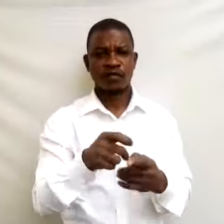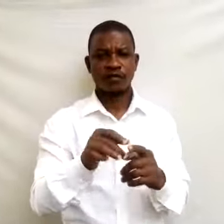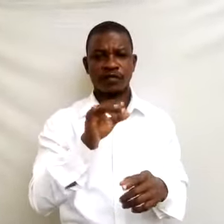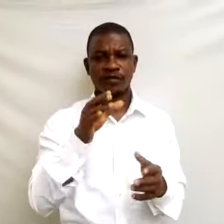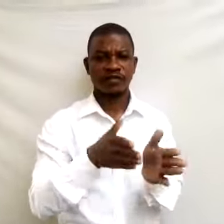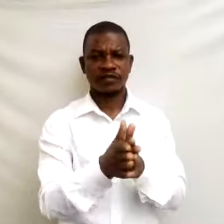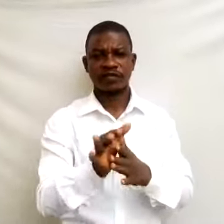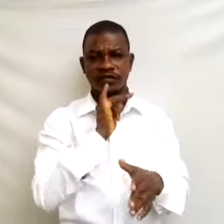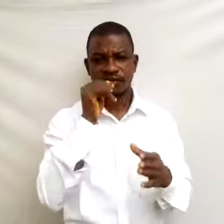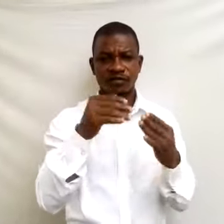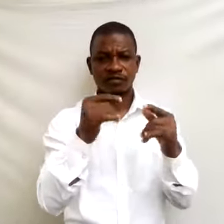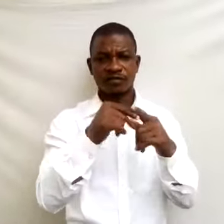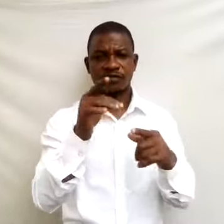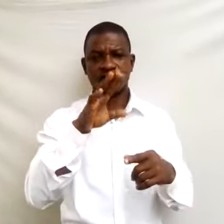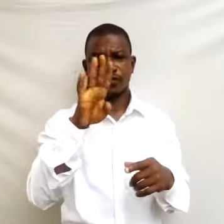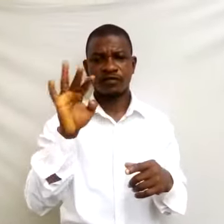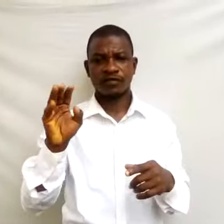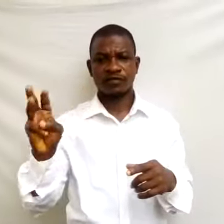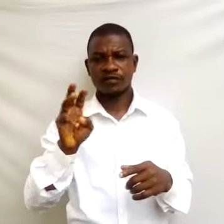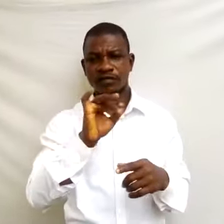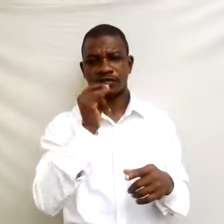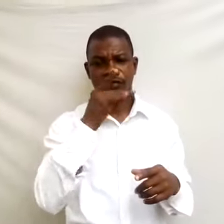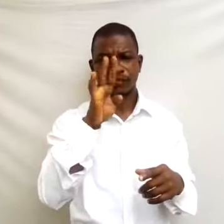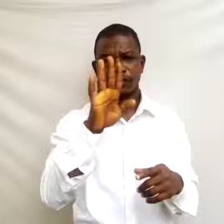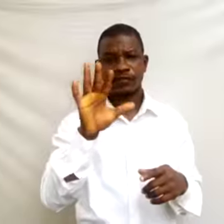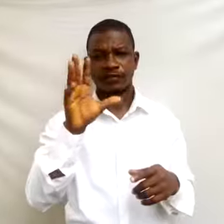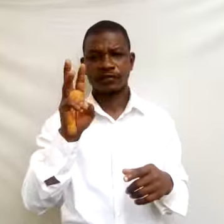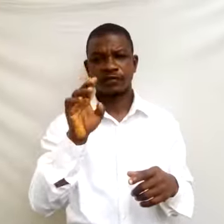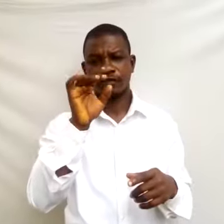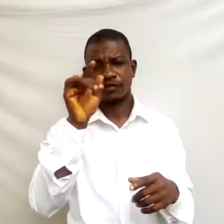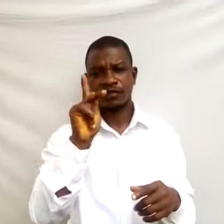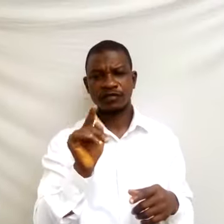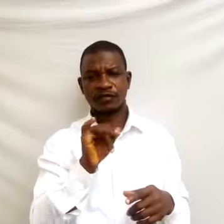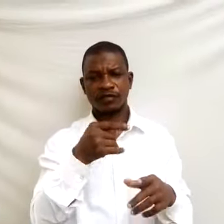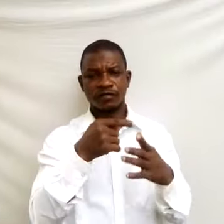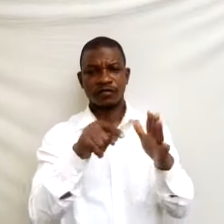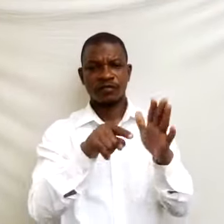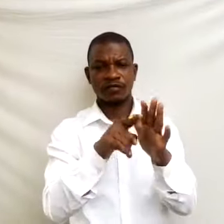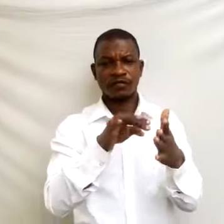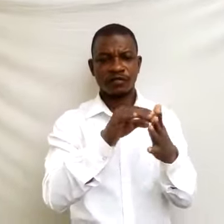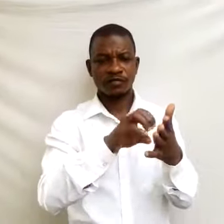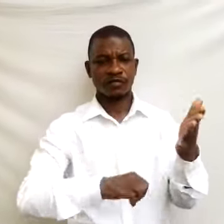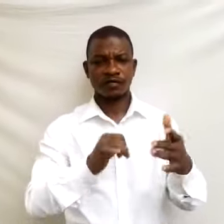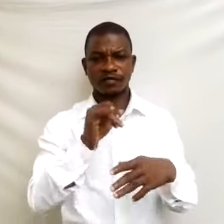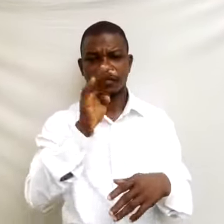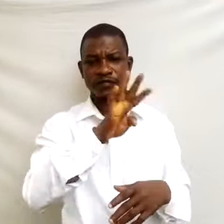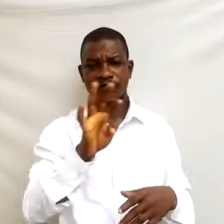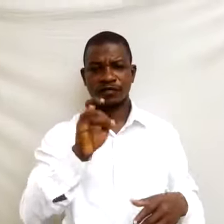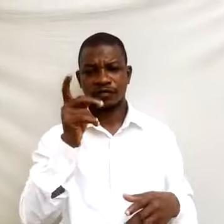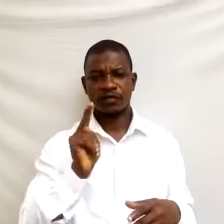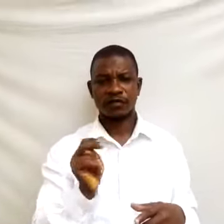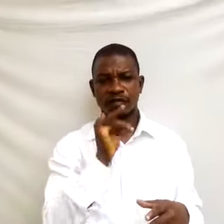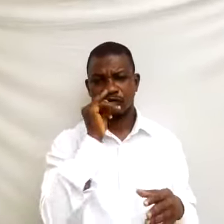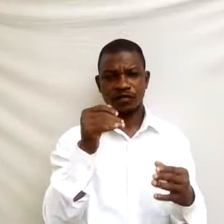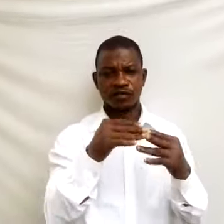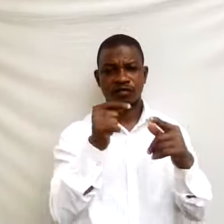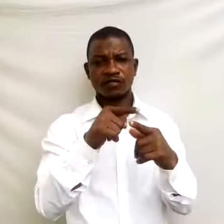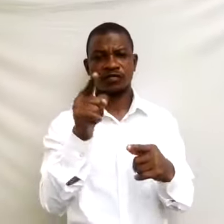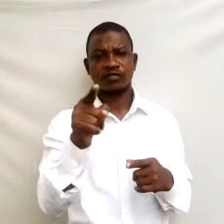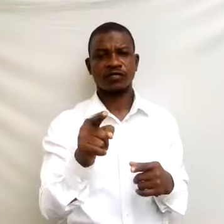to 466 naira 56 kobo minus 400 naira, which is equal to